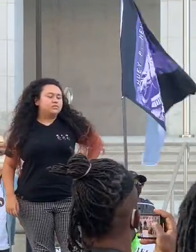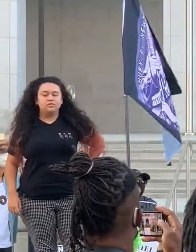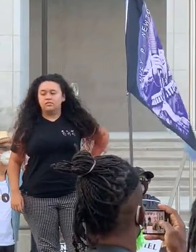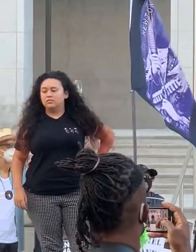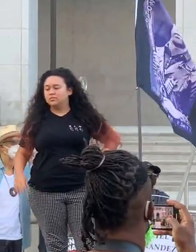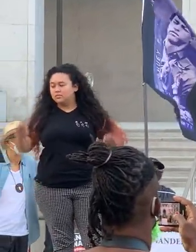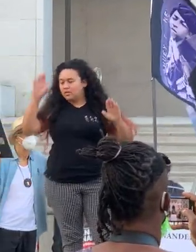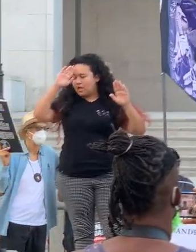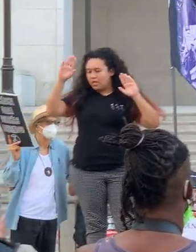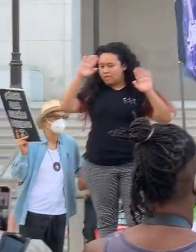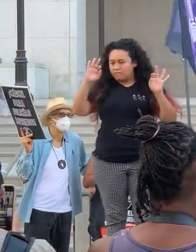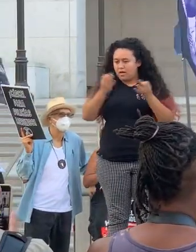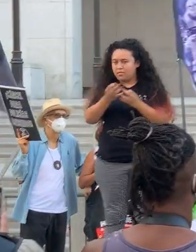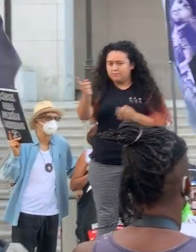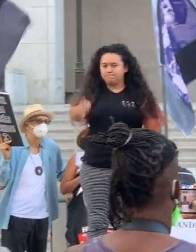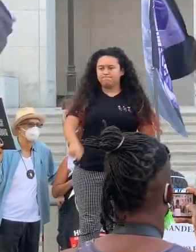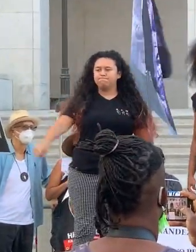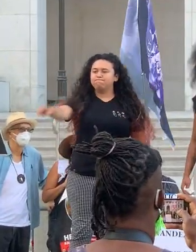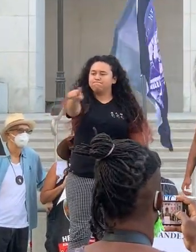Hello, family.